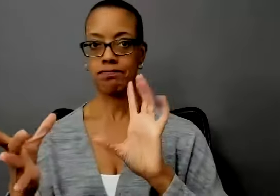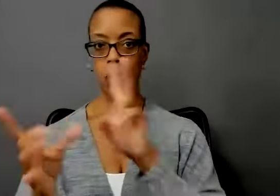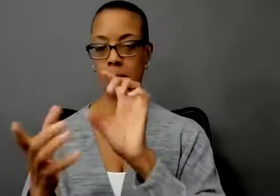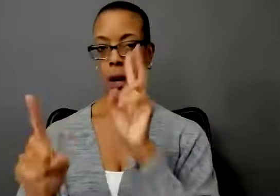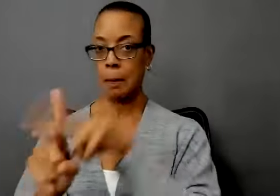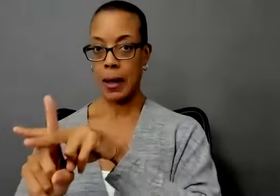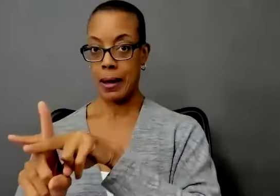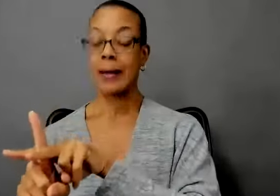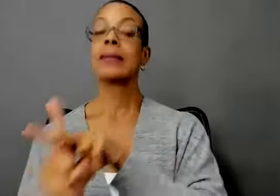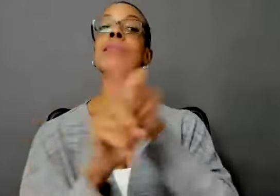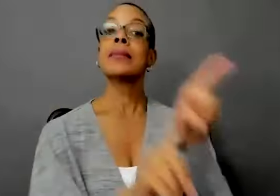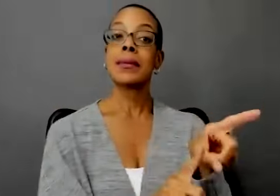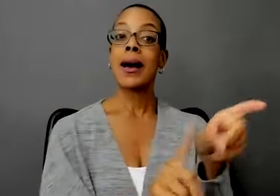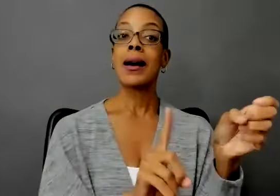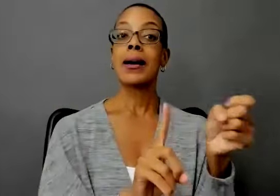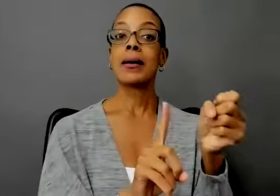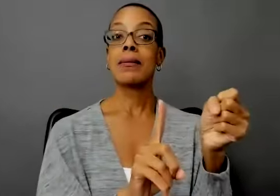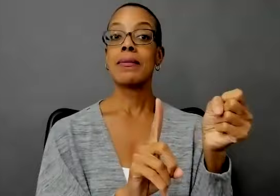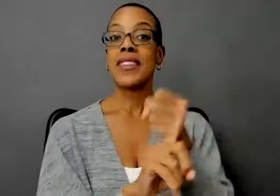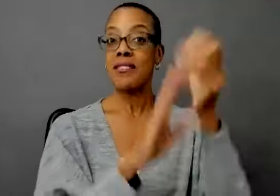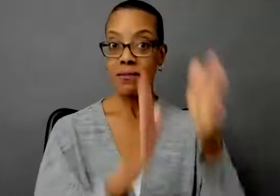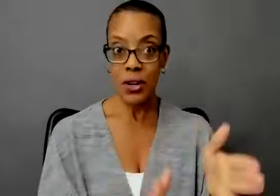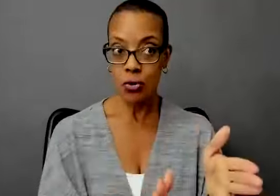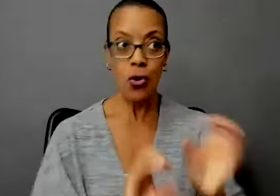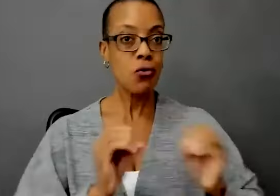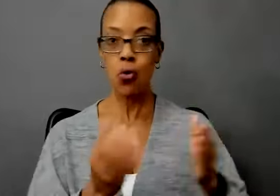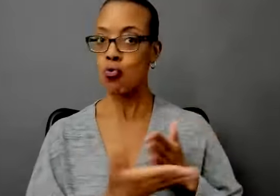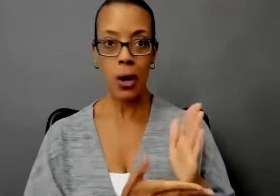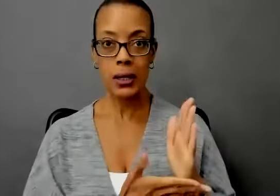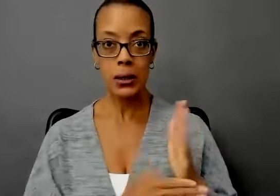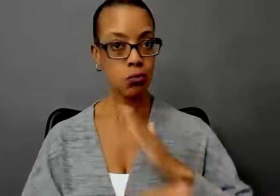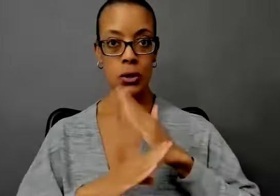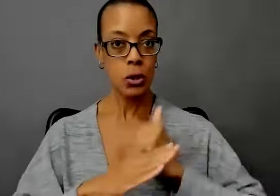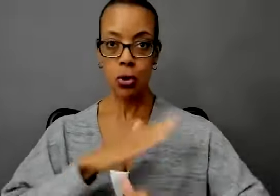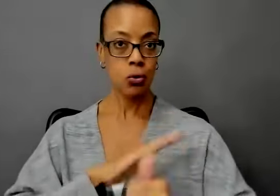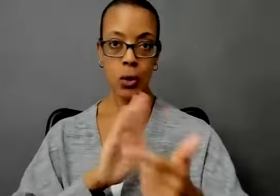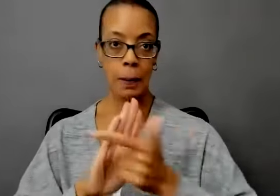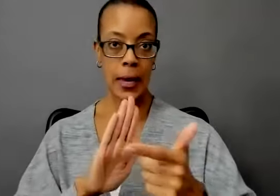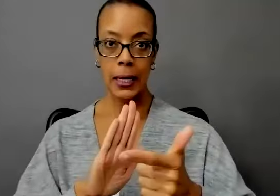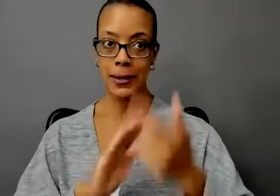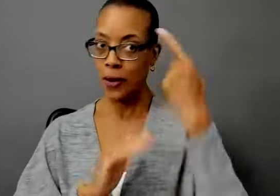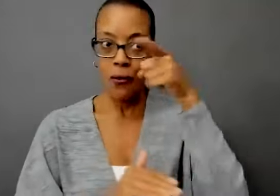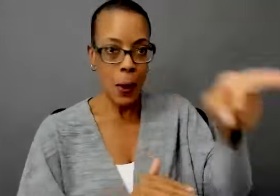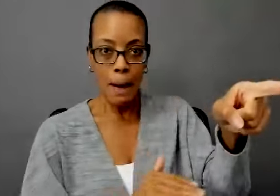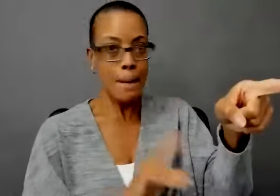or accused has no right to protection under that publication ban. It's not for them, it's for the victim or